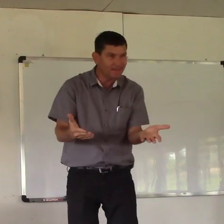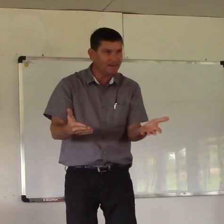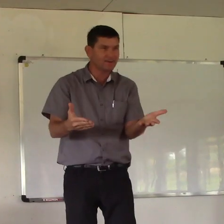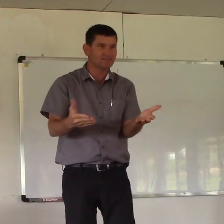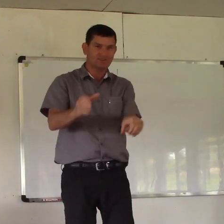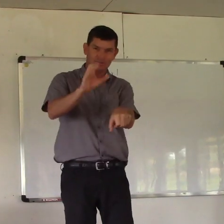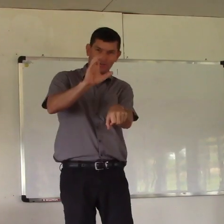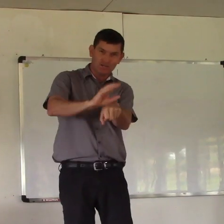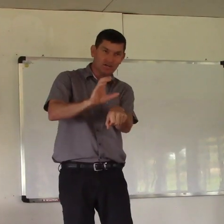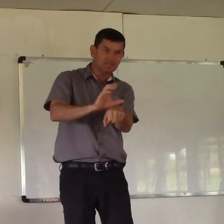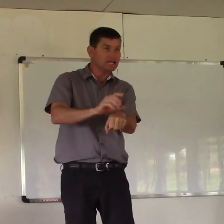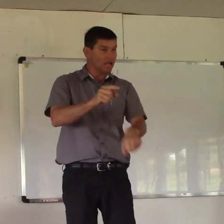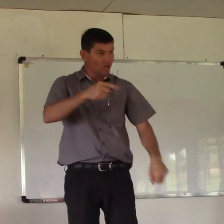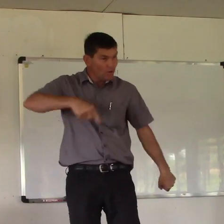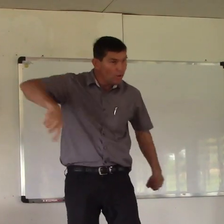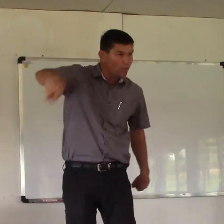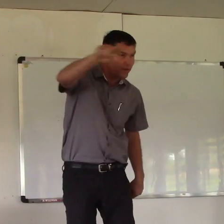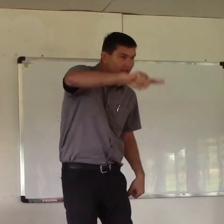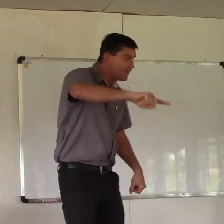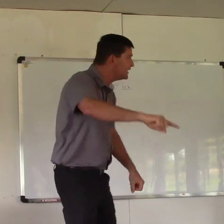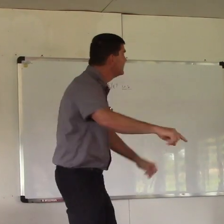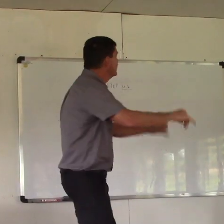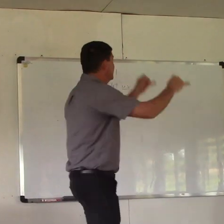here in the church, we